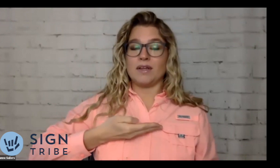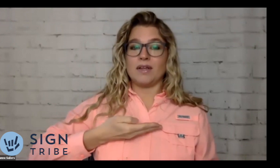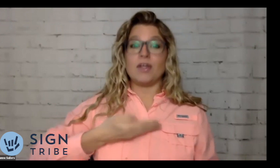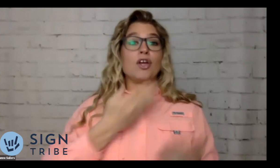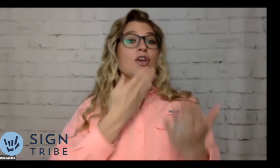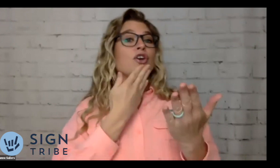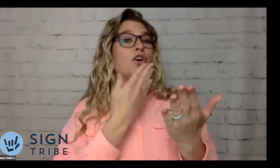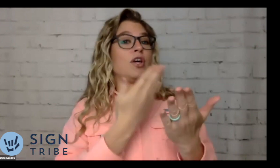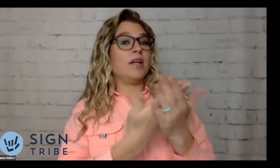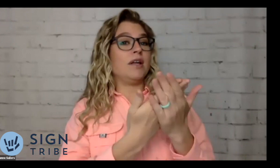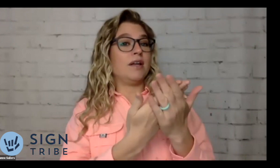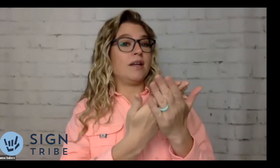Good.